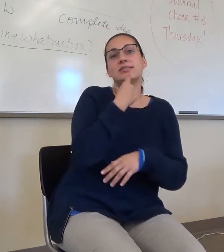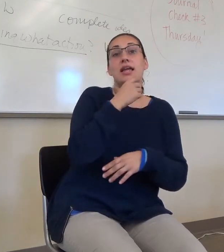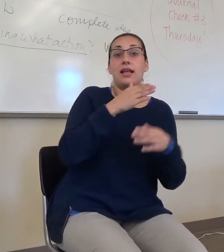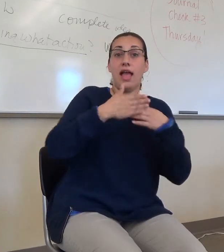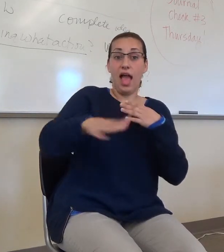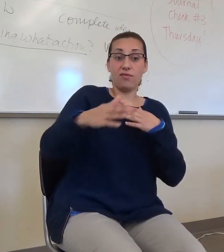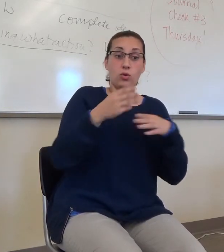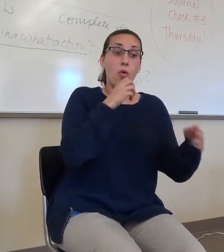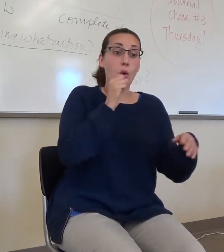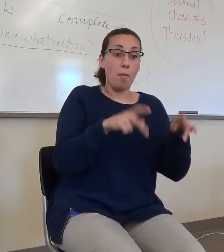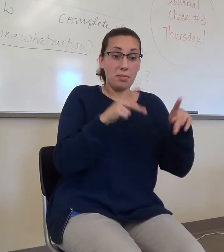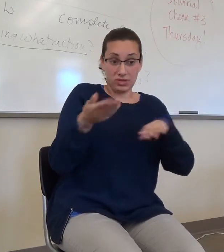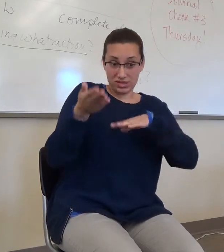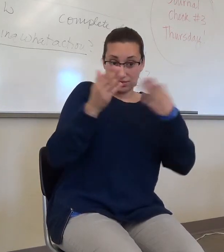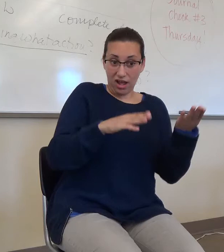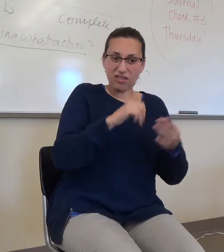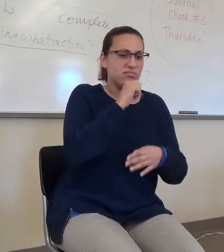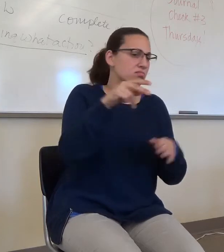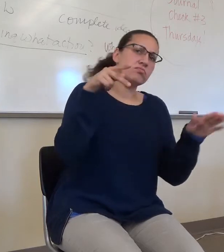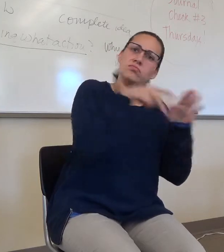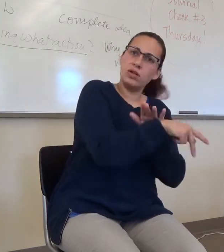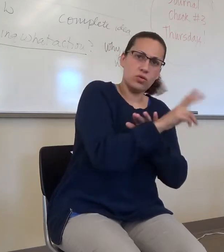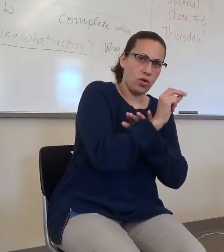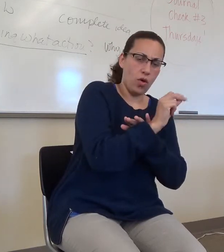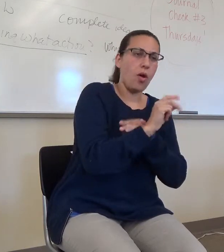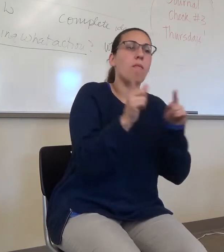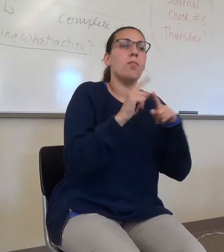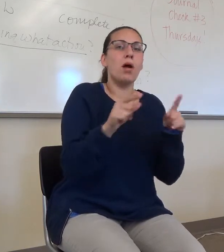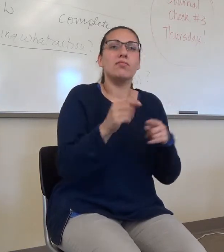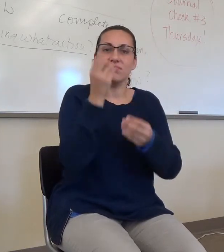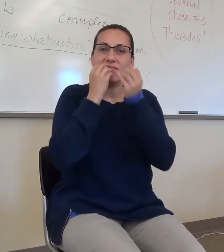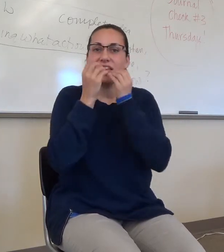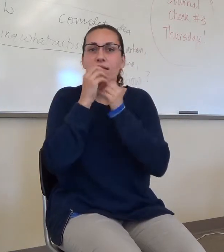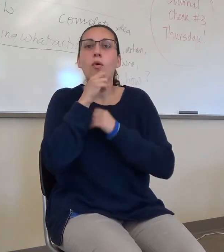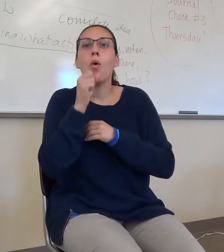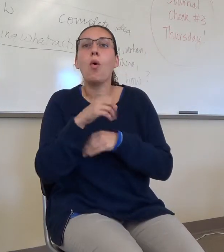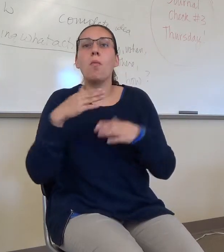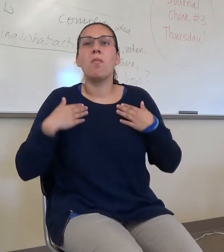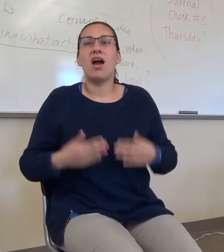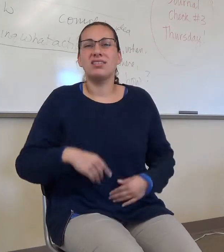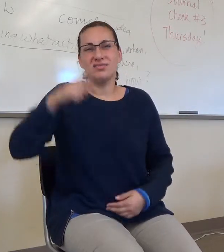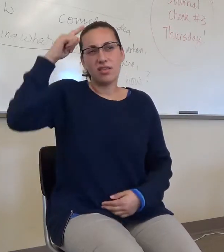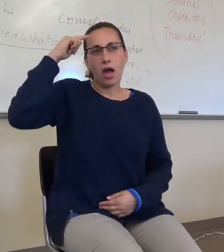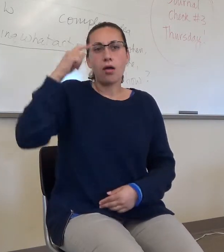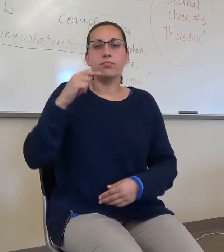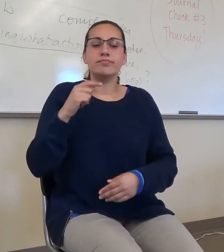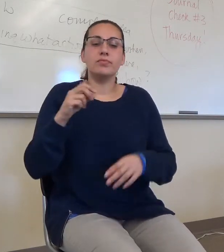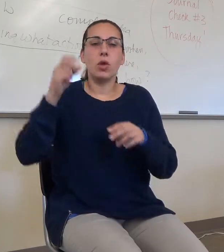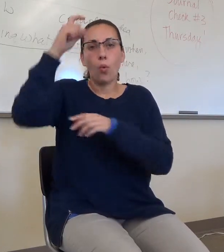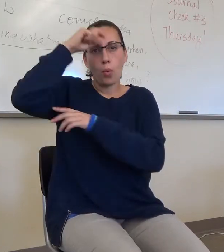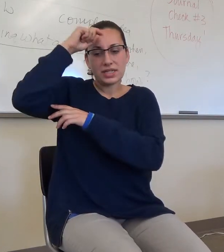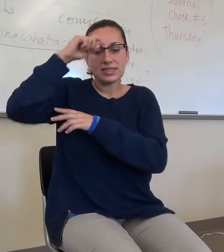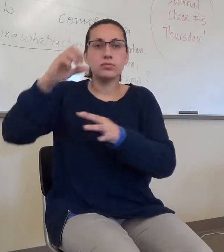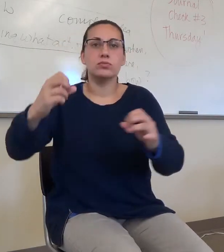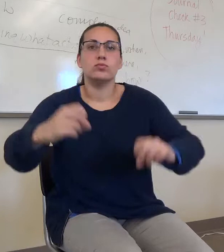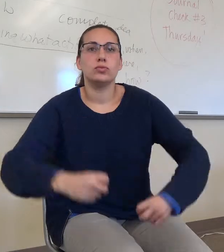which makes a certain kind of sense, you know. Okay, what's the second thing? Here's